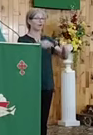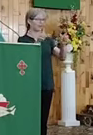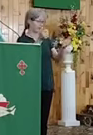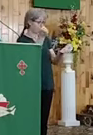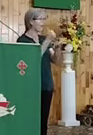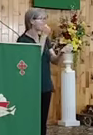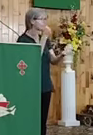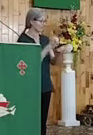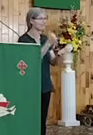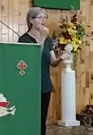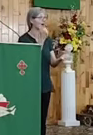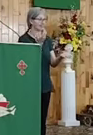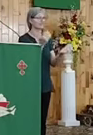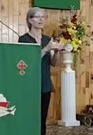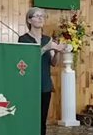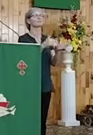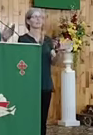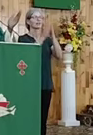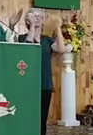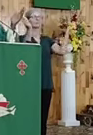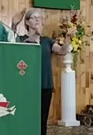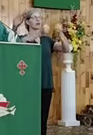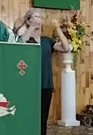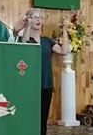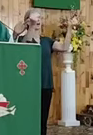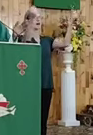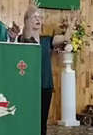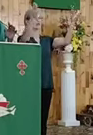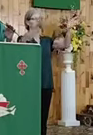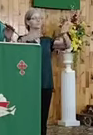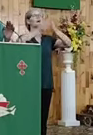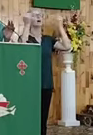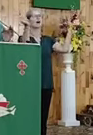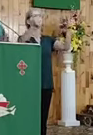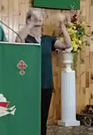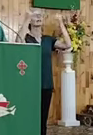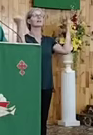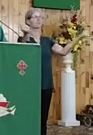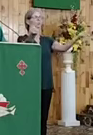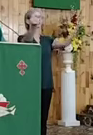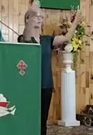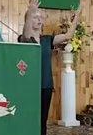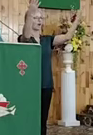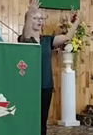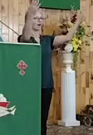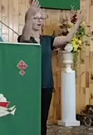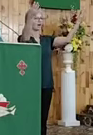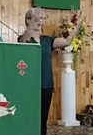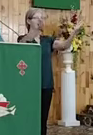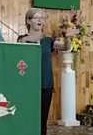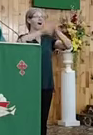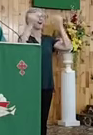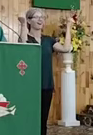Yes, one more time. Alleluia. Good news. Alleluia.